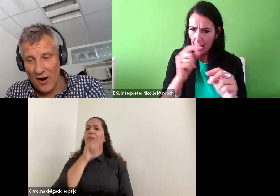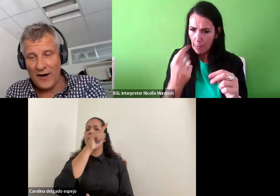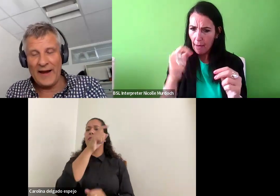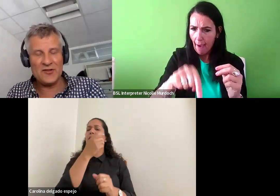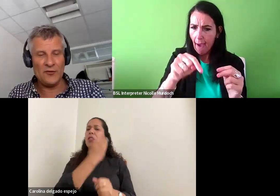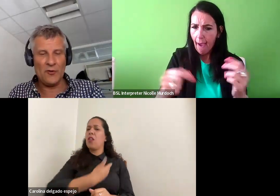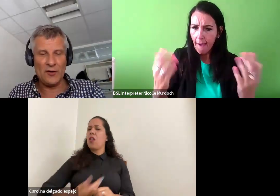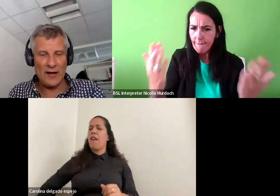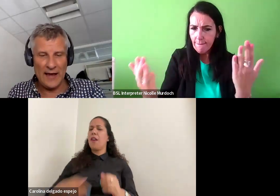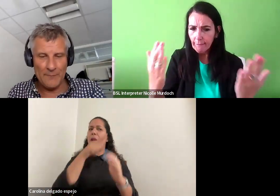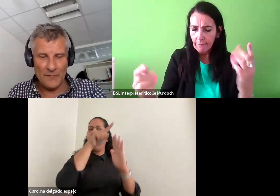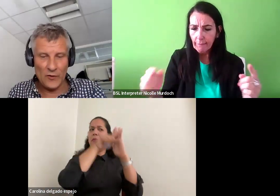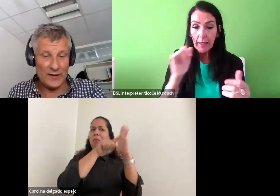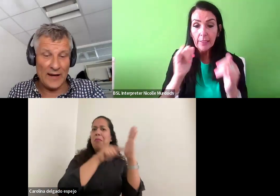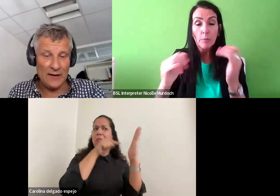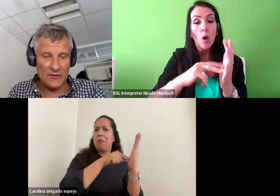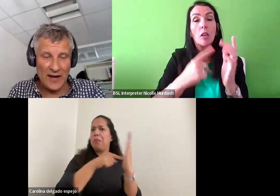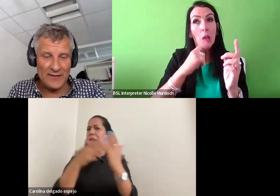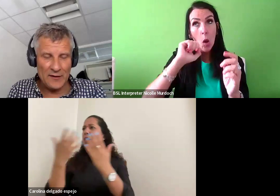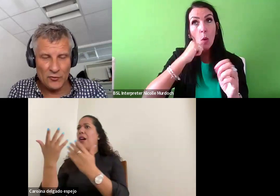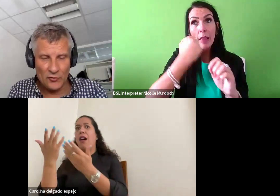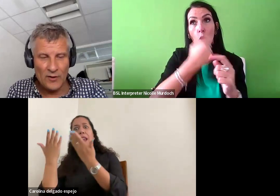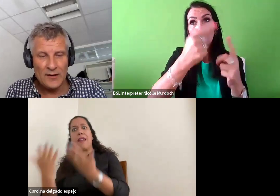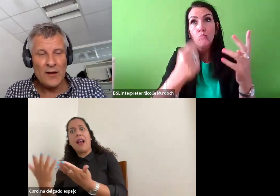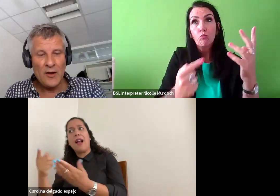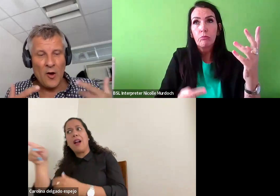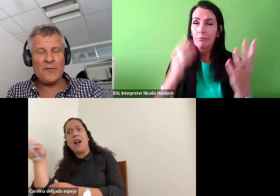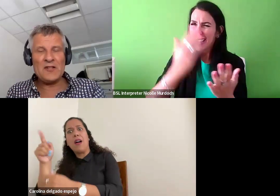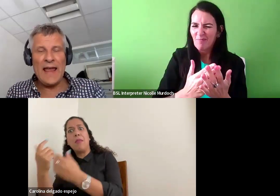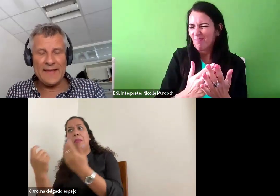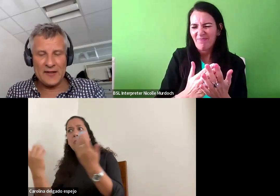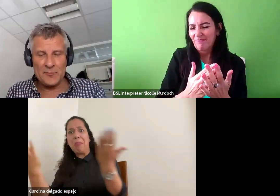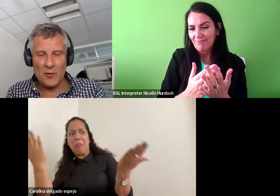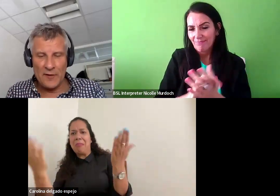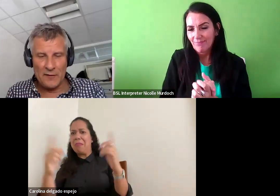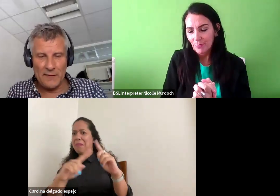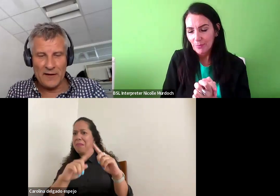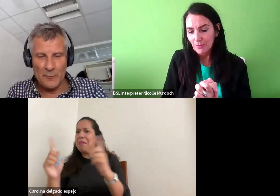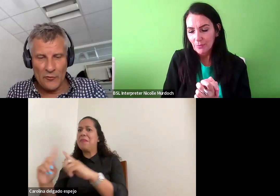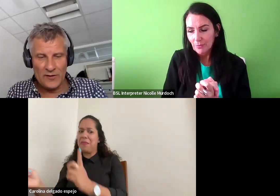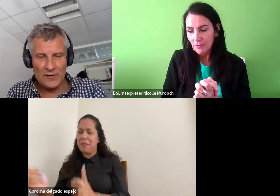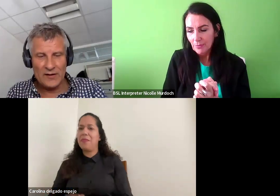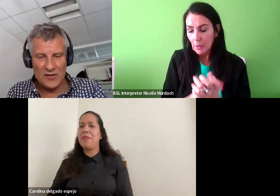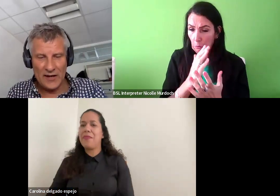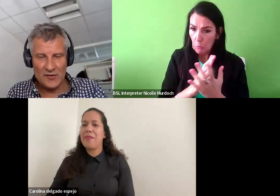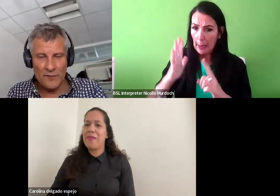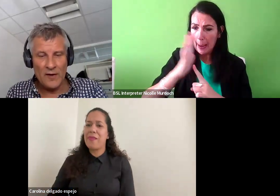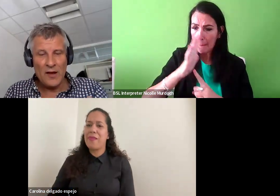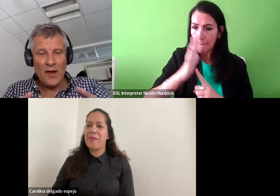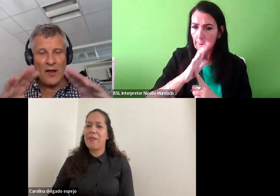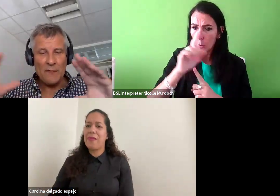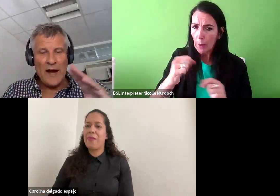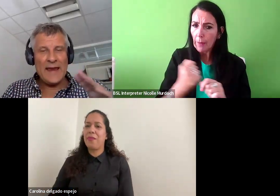organizations are actually doing what they said they would do. Obviously, ethics become very, very important in the sense